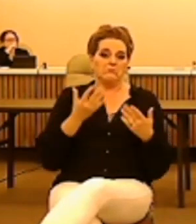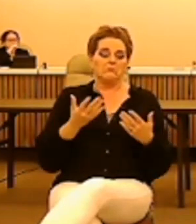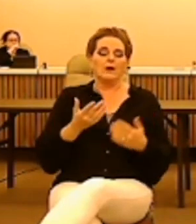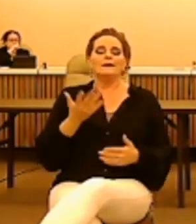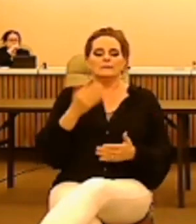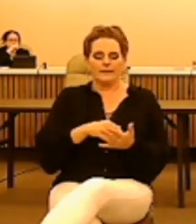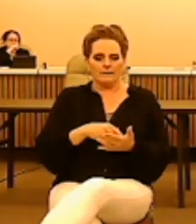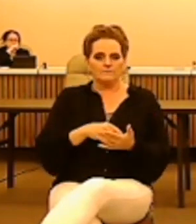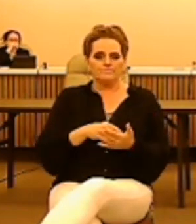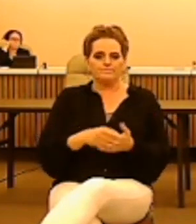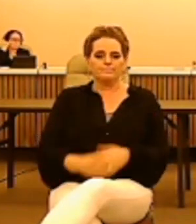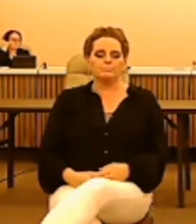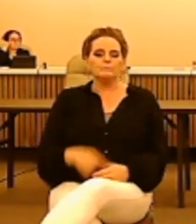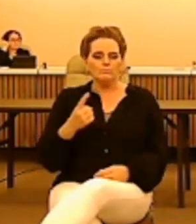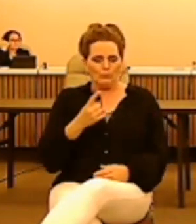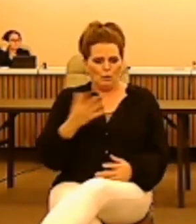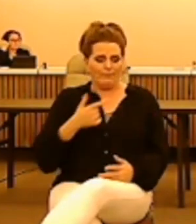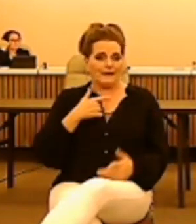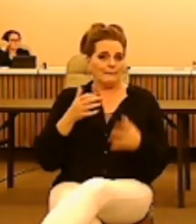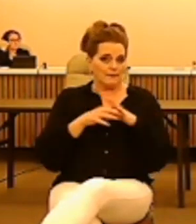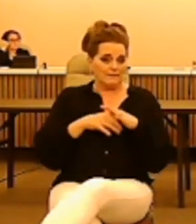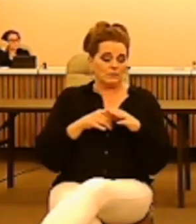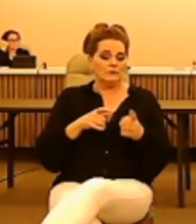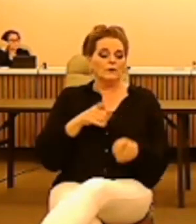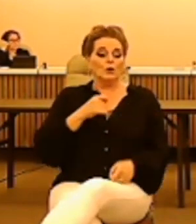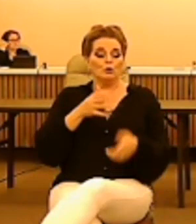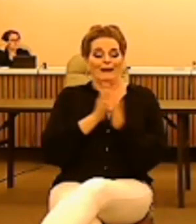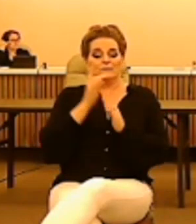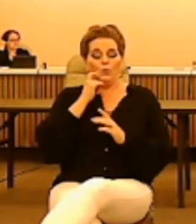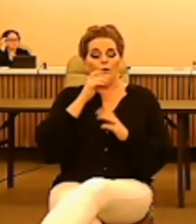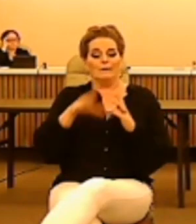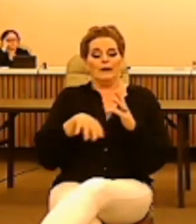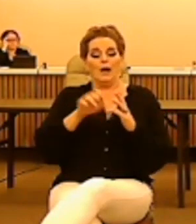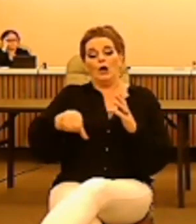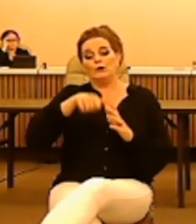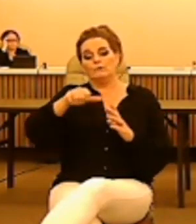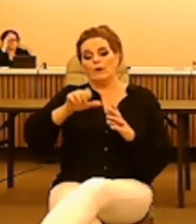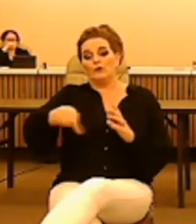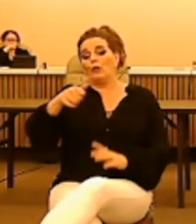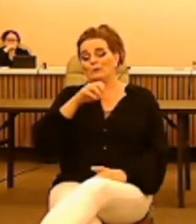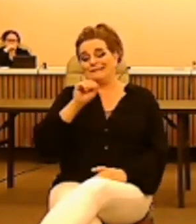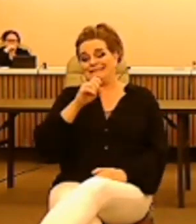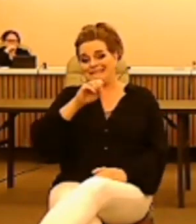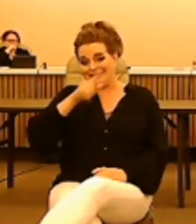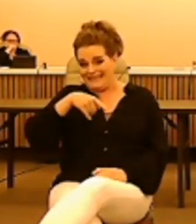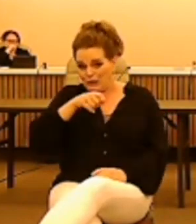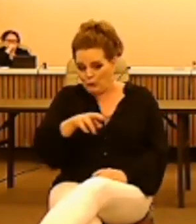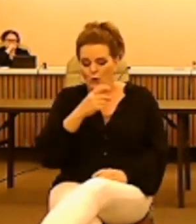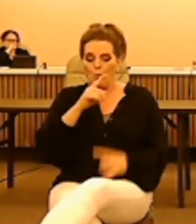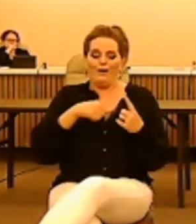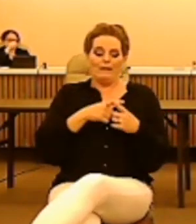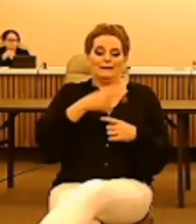again, so one of the things I will say, you asked for additional seeker. Once that historic district is created,